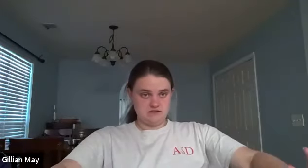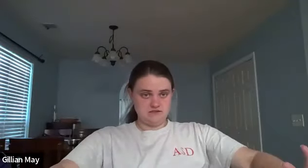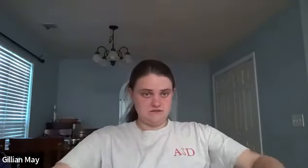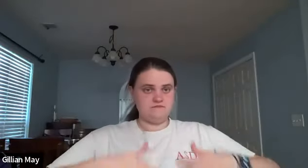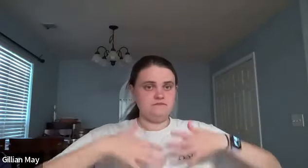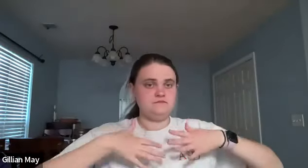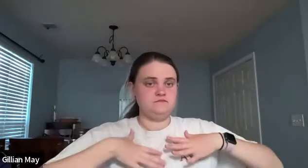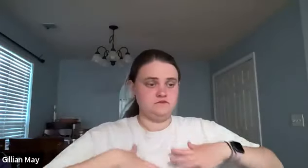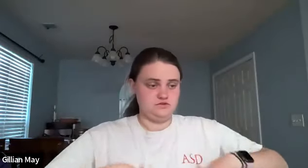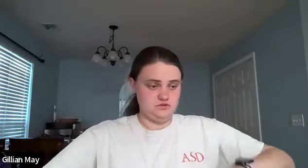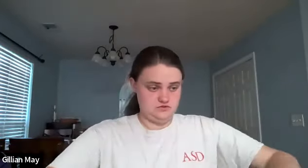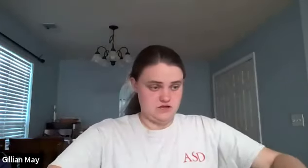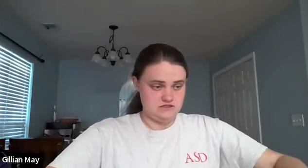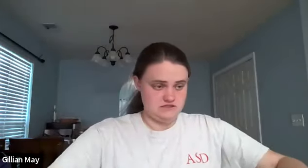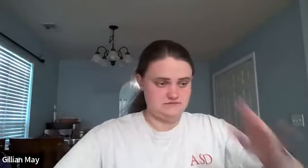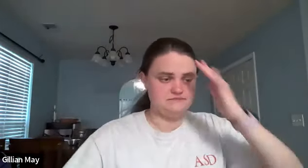dress, dress.